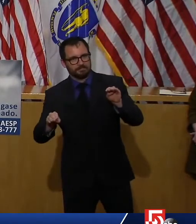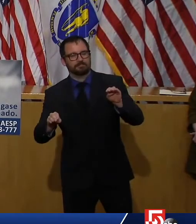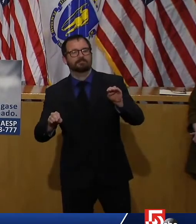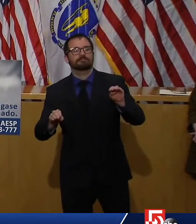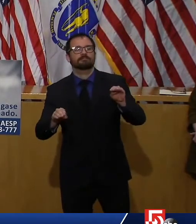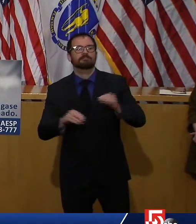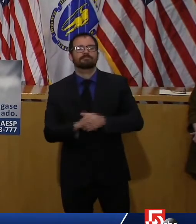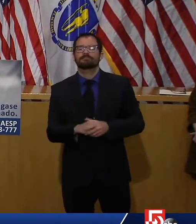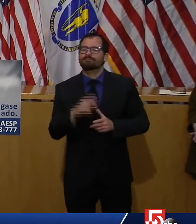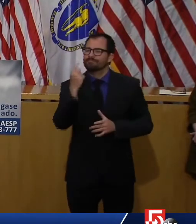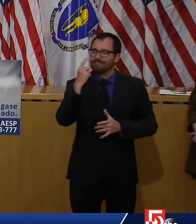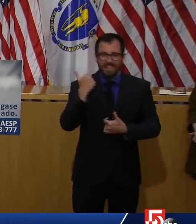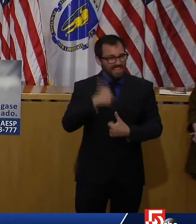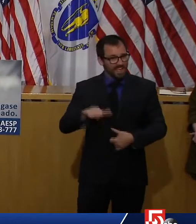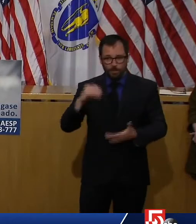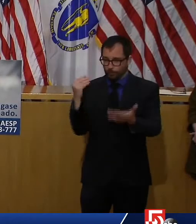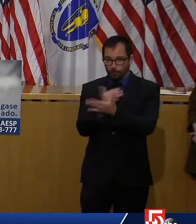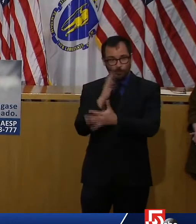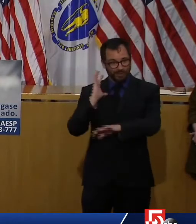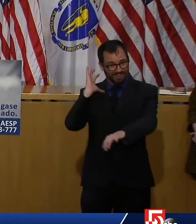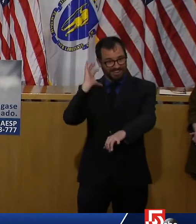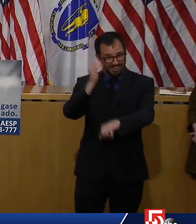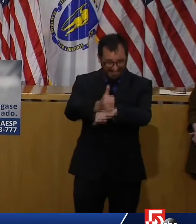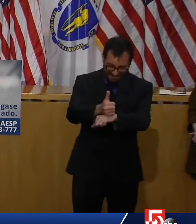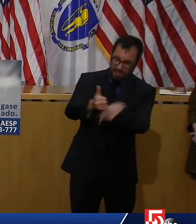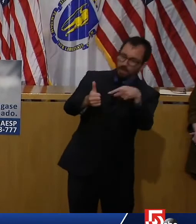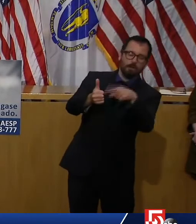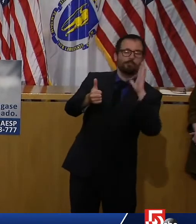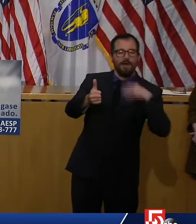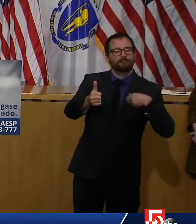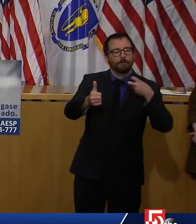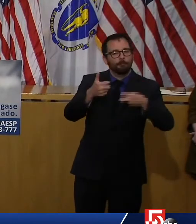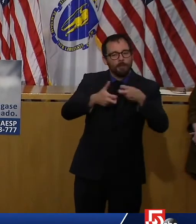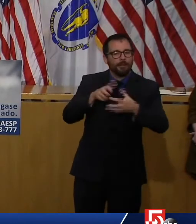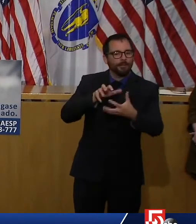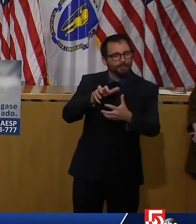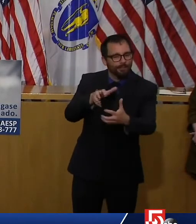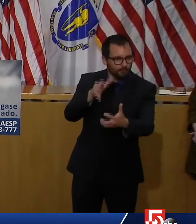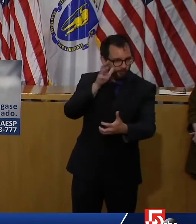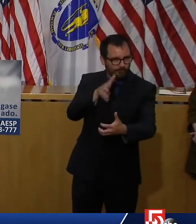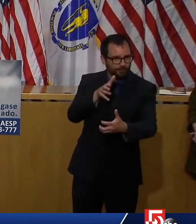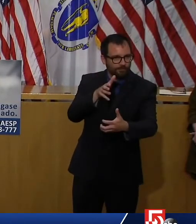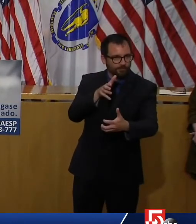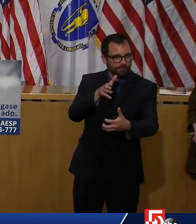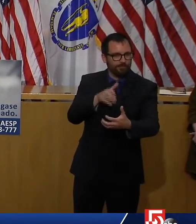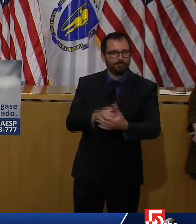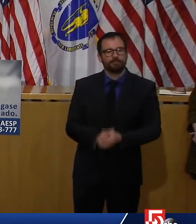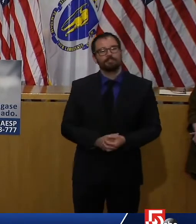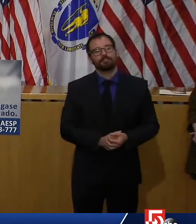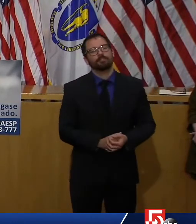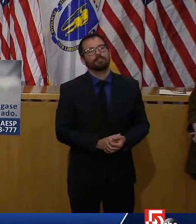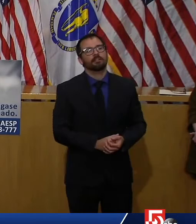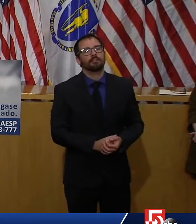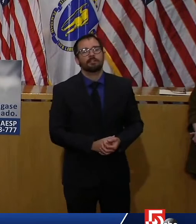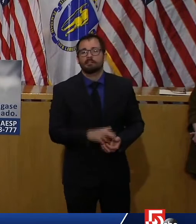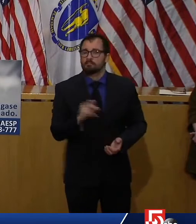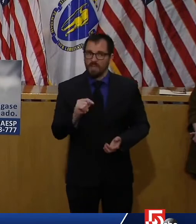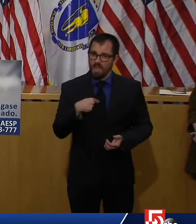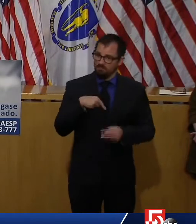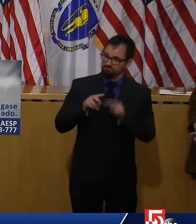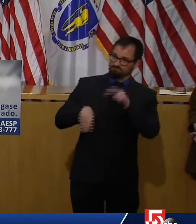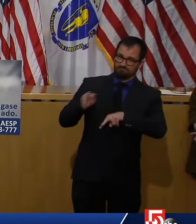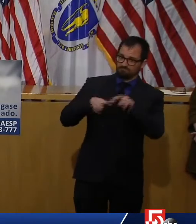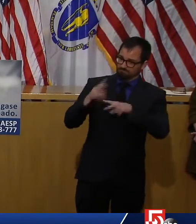complexity would have been worked through. Sorry to interrupt. So I view them as completely complementary. I said from the